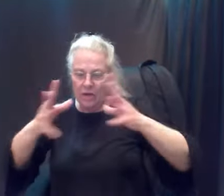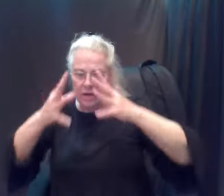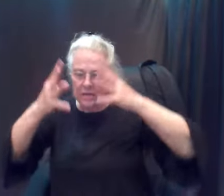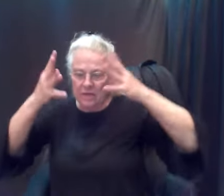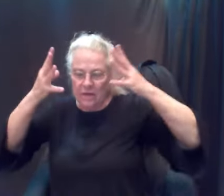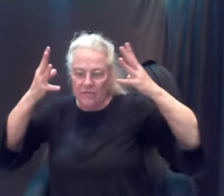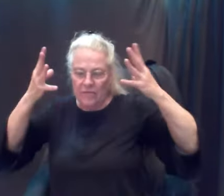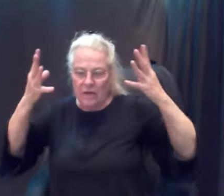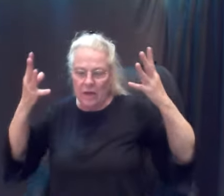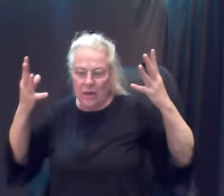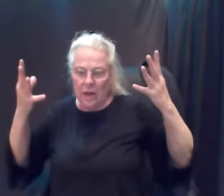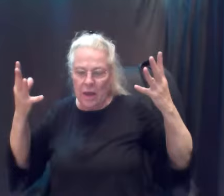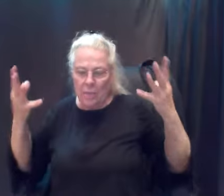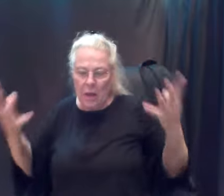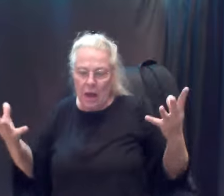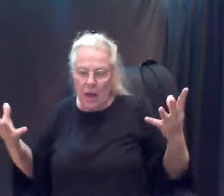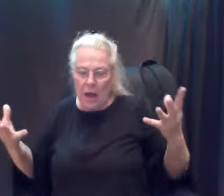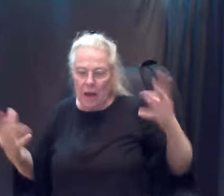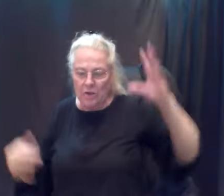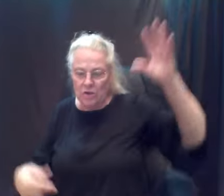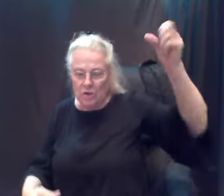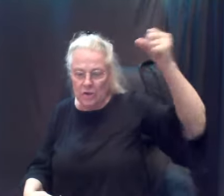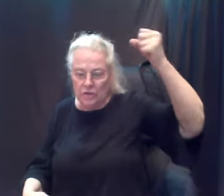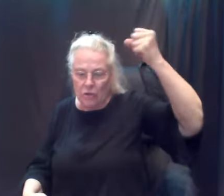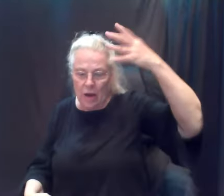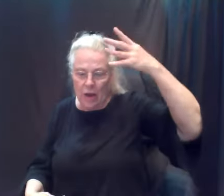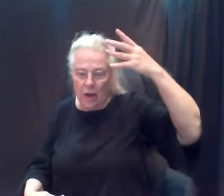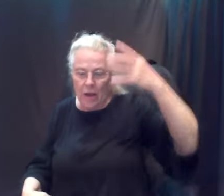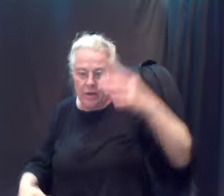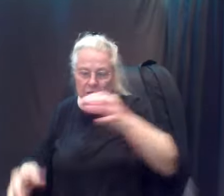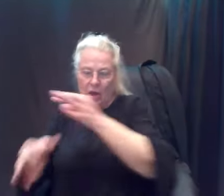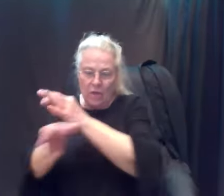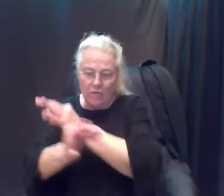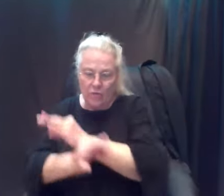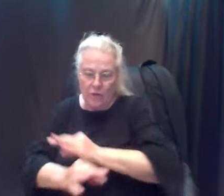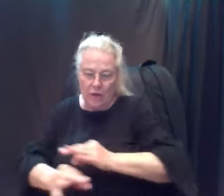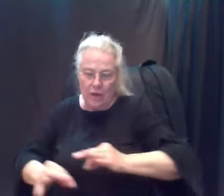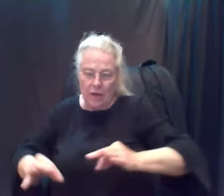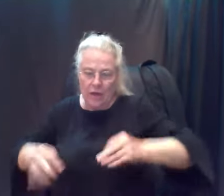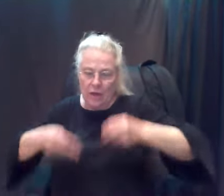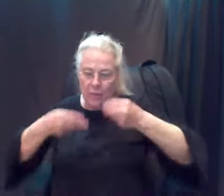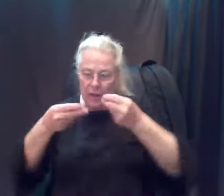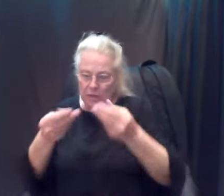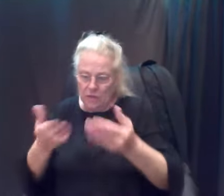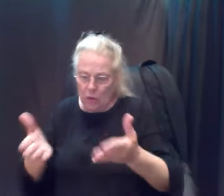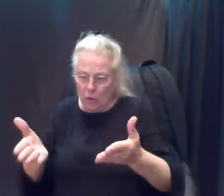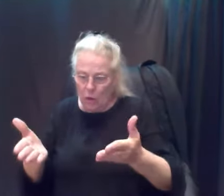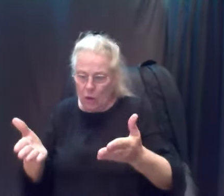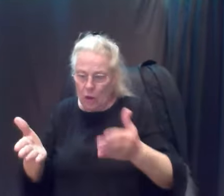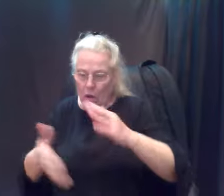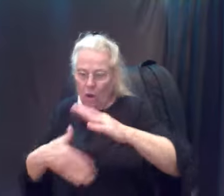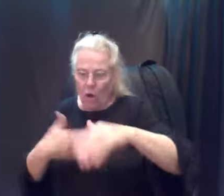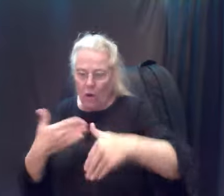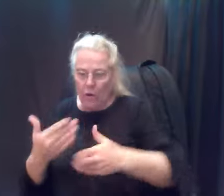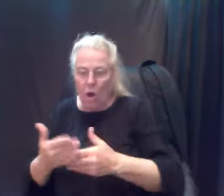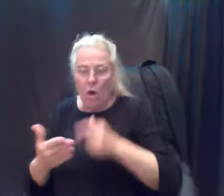Marvelous, infinite, matchless grace, freely bestowed on all